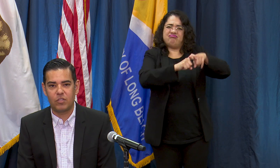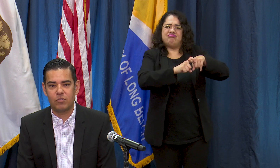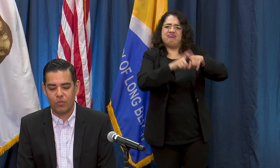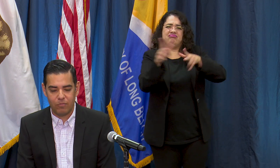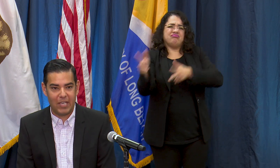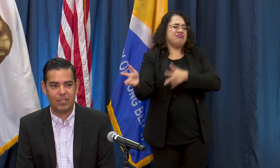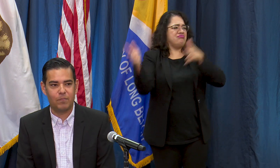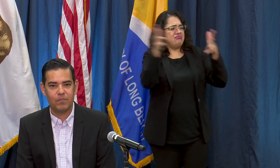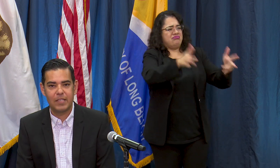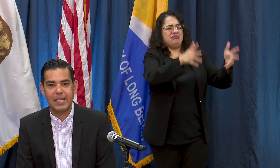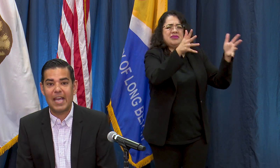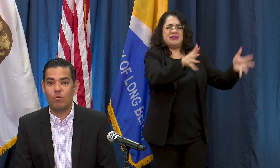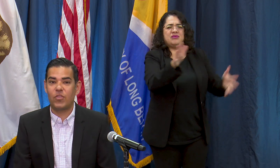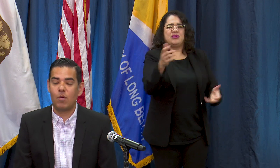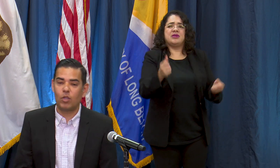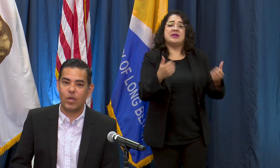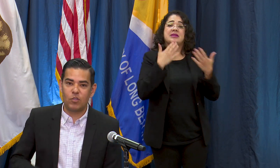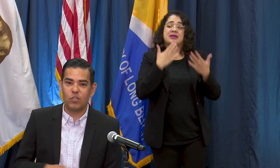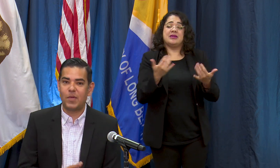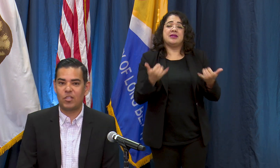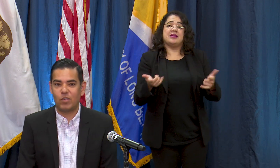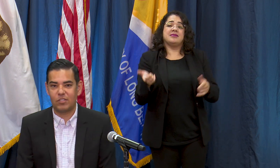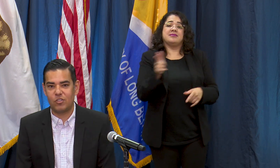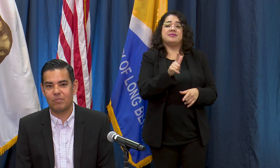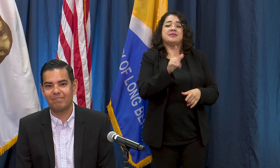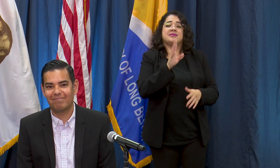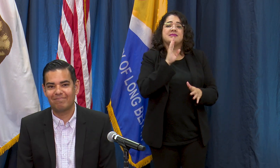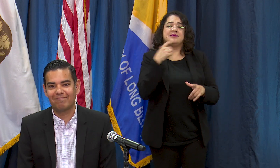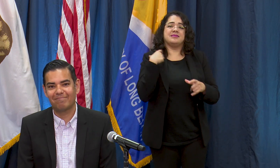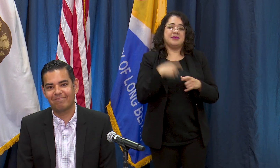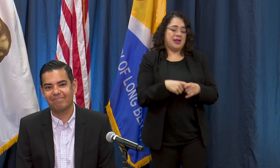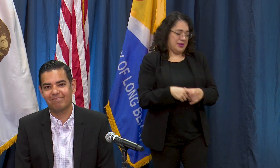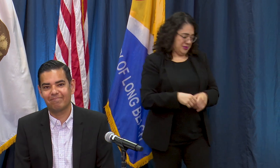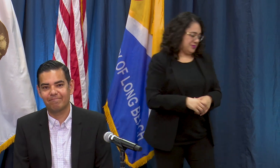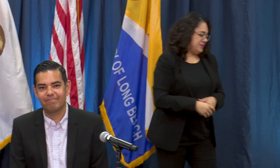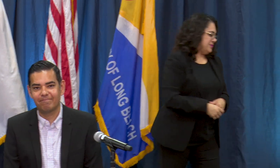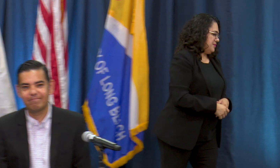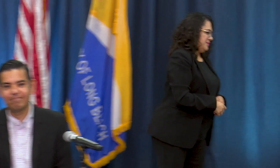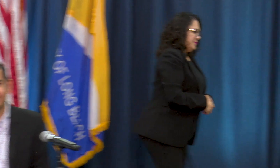put cars into. So thank you. And with that, we'll go ahead and do the Spanish translation.